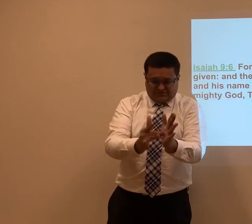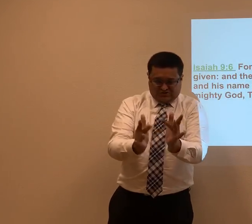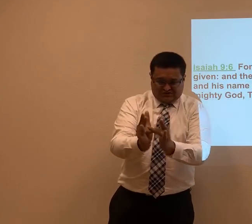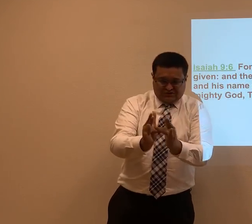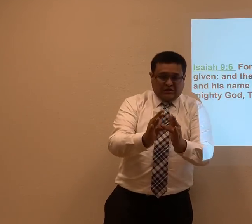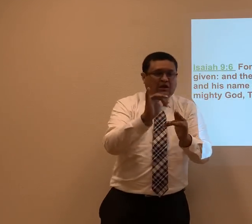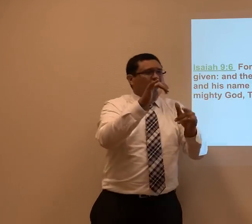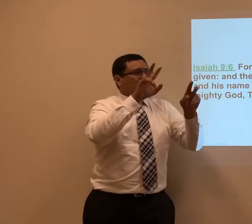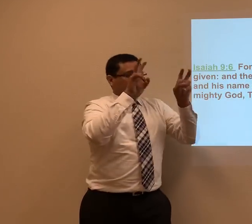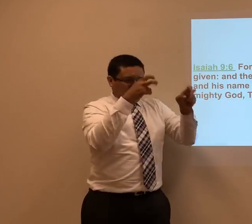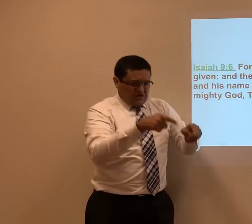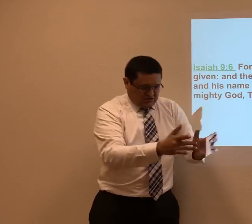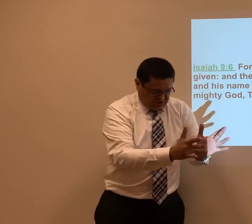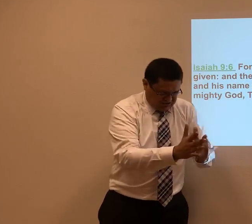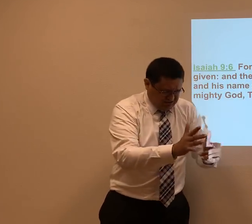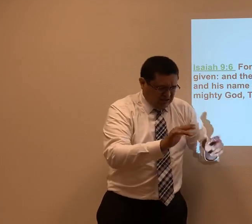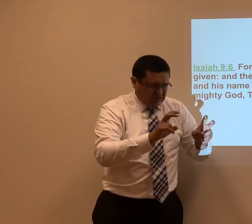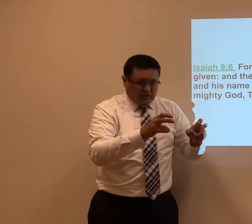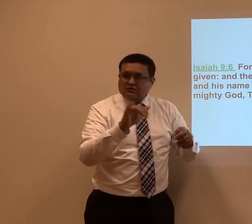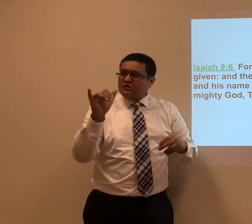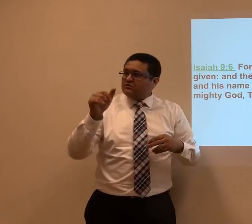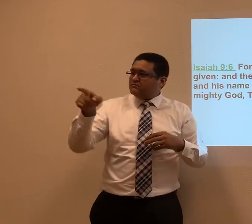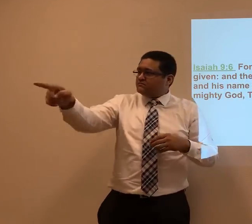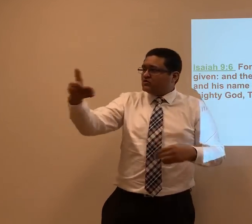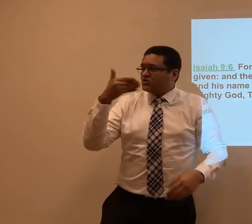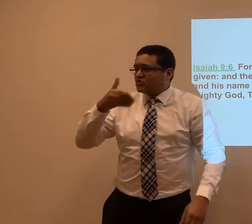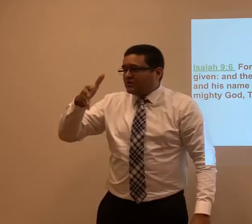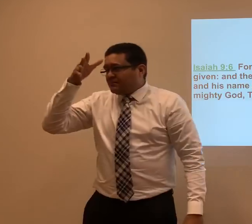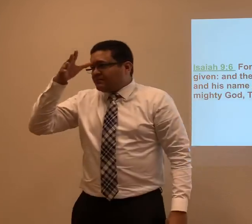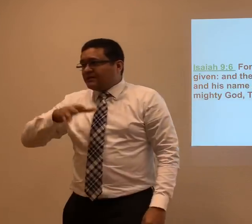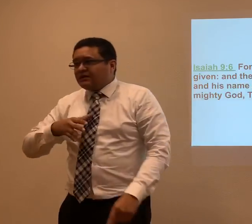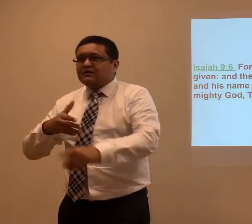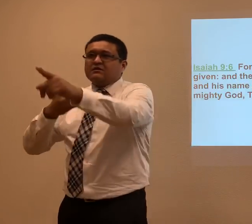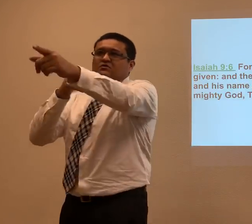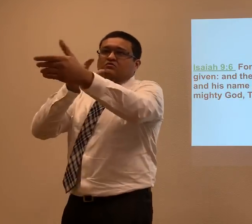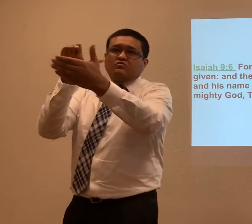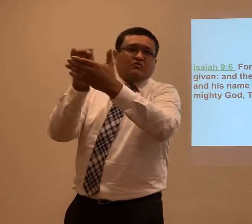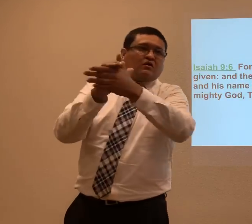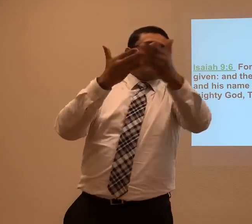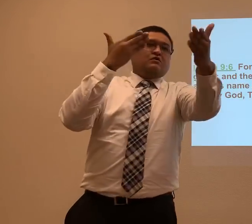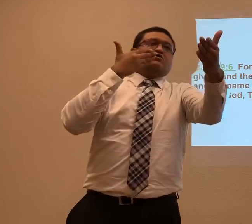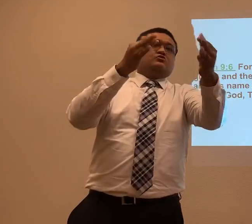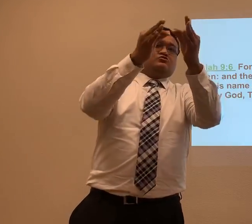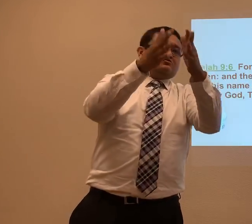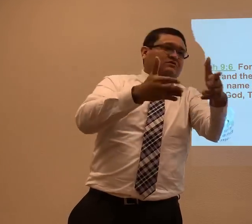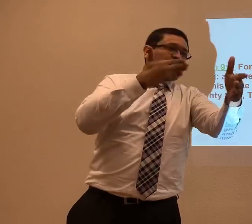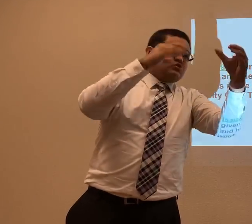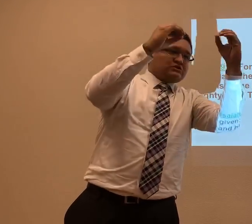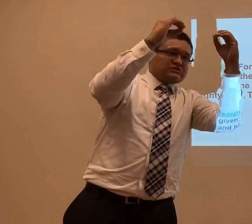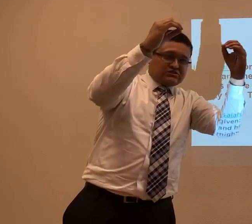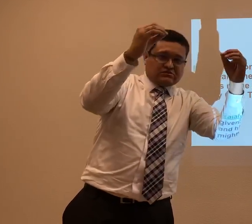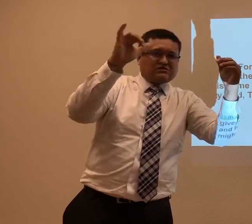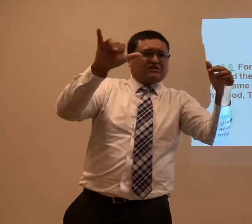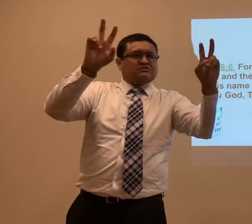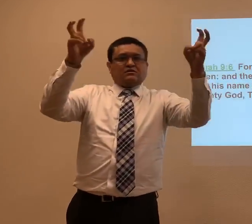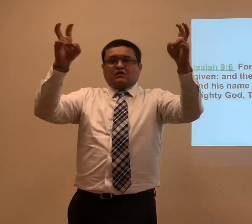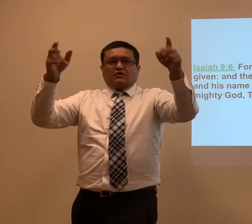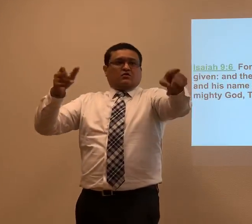So first you have a son, a child is born, and you give him a name. It's you guys have different titles. You have